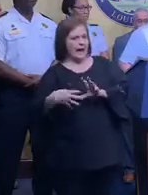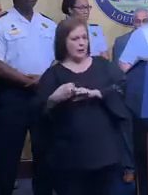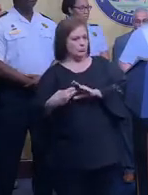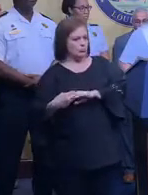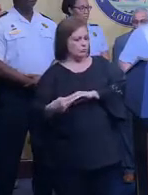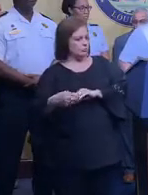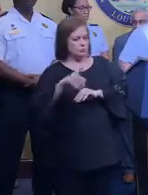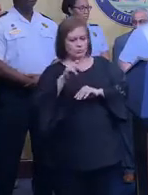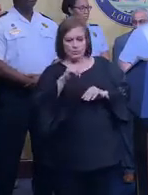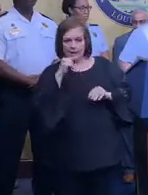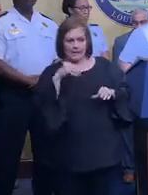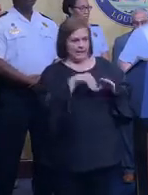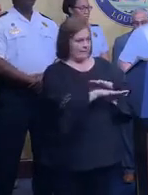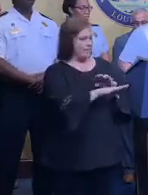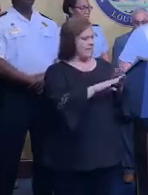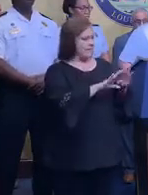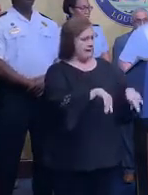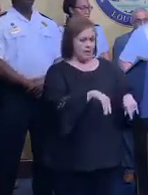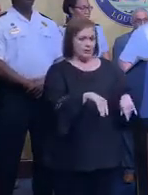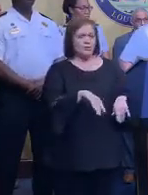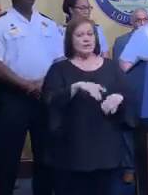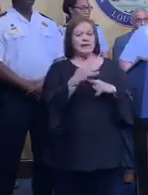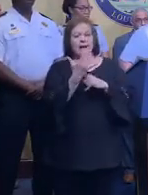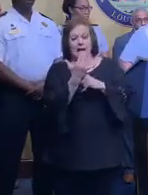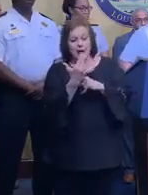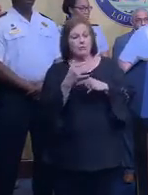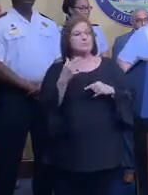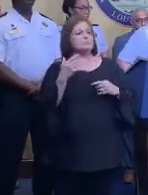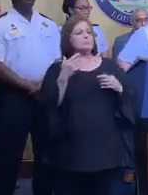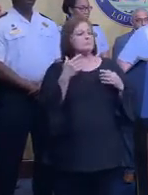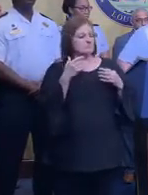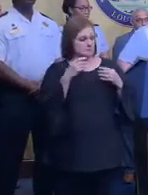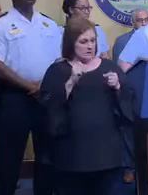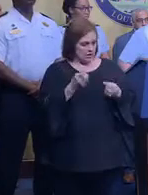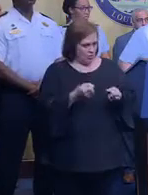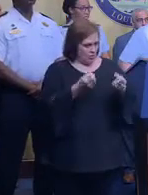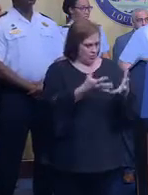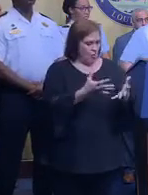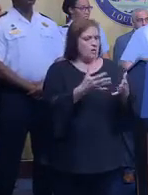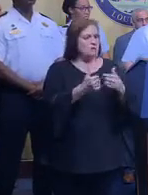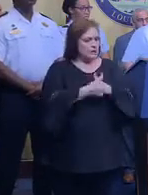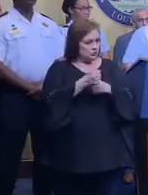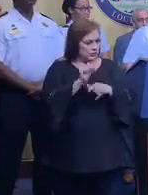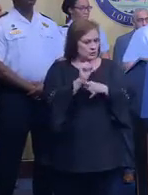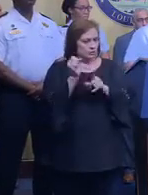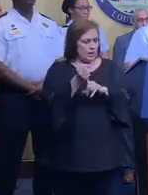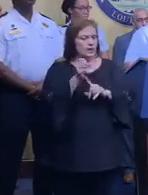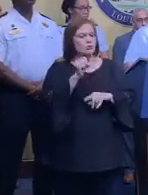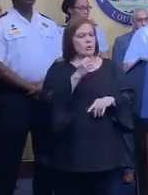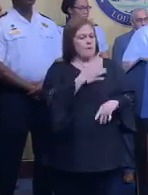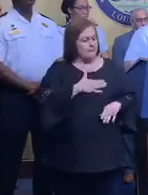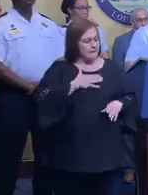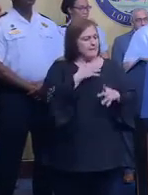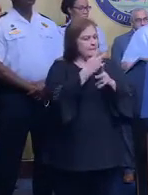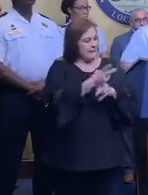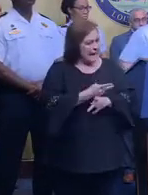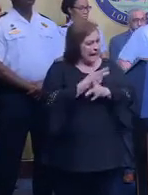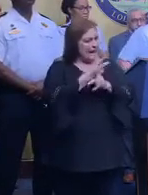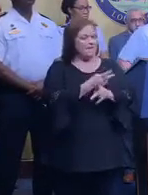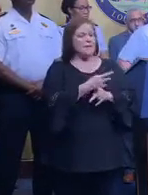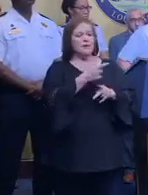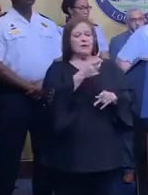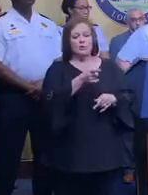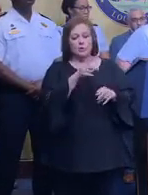poisoning or a fire. And candles also cause a great hazard. So make sure you use them cautiously in a metal container, away from